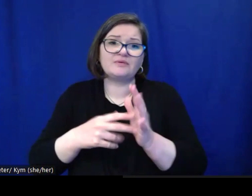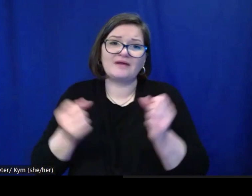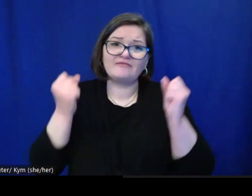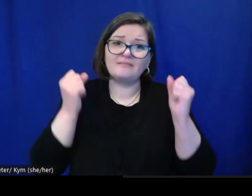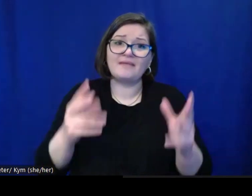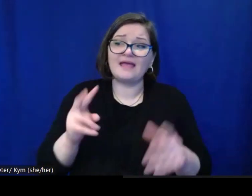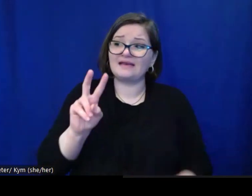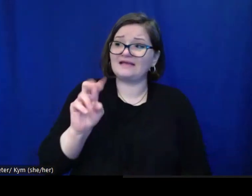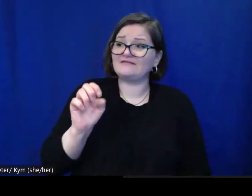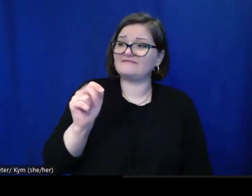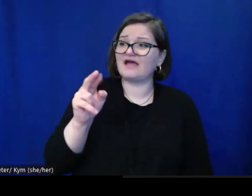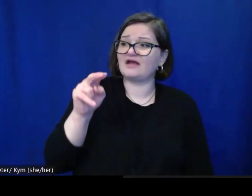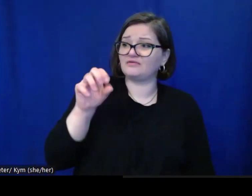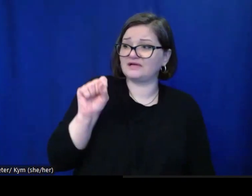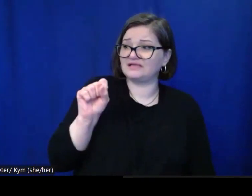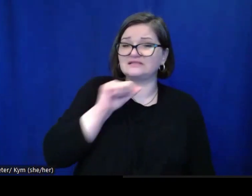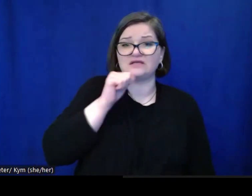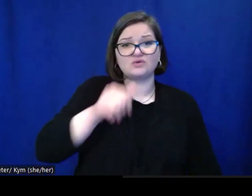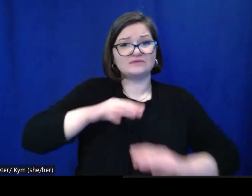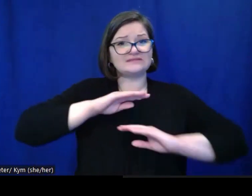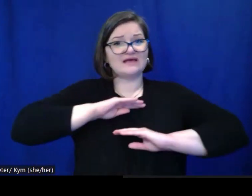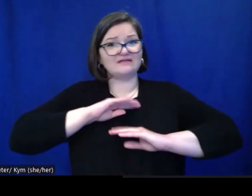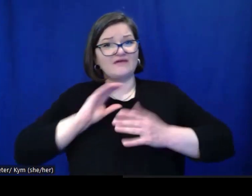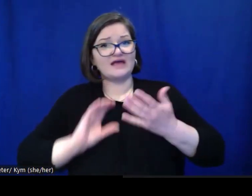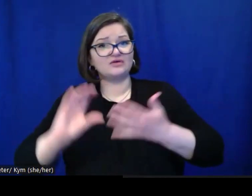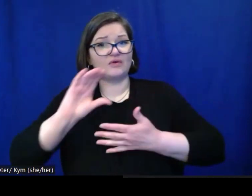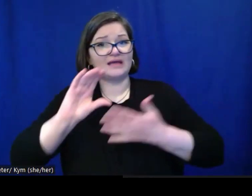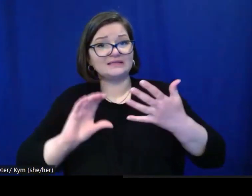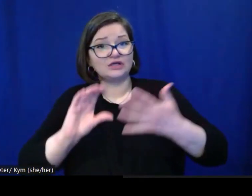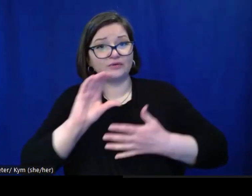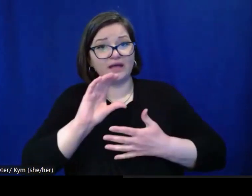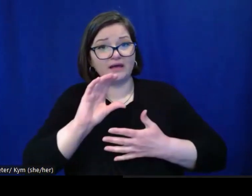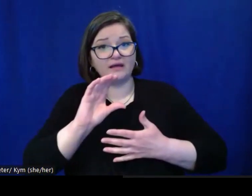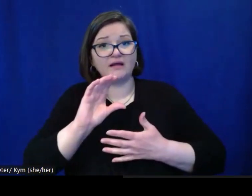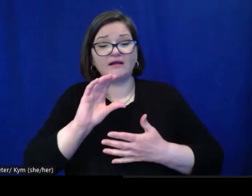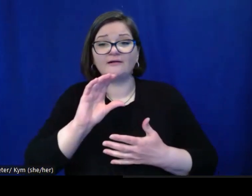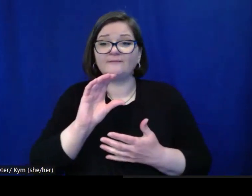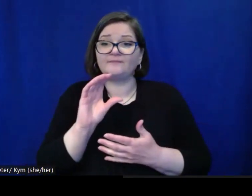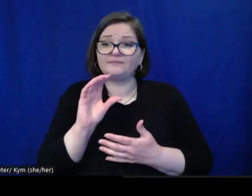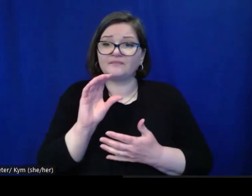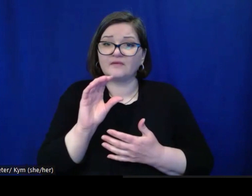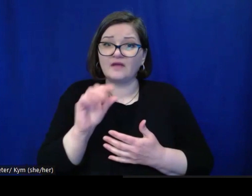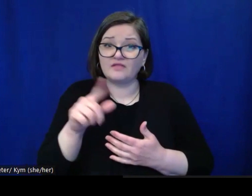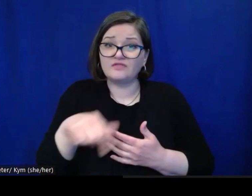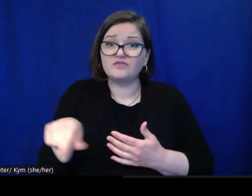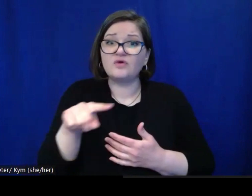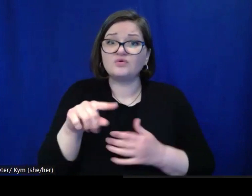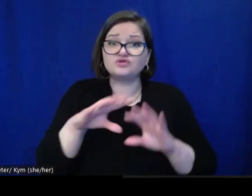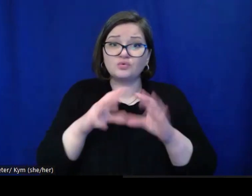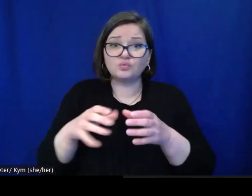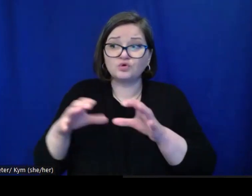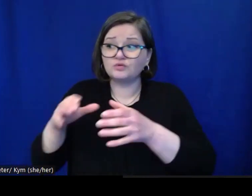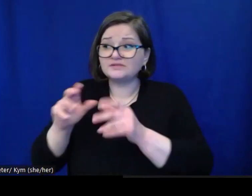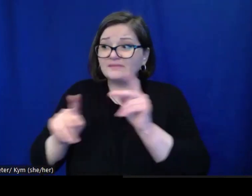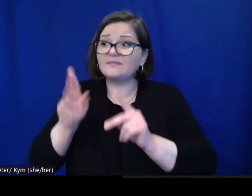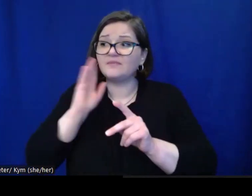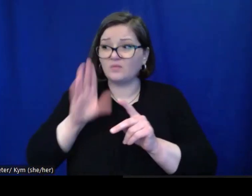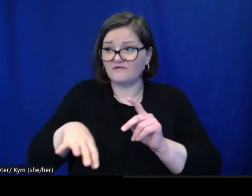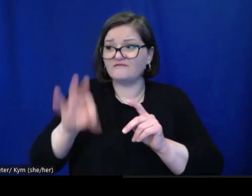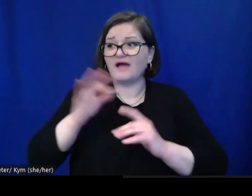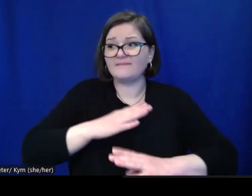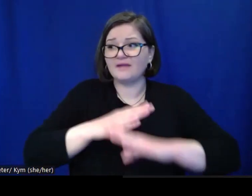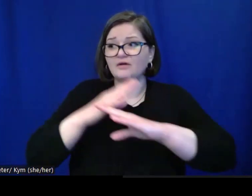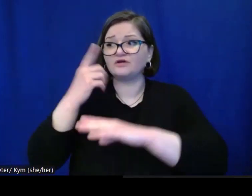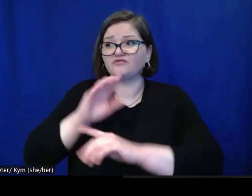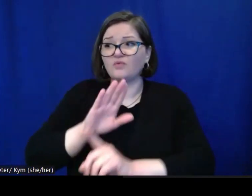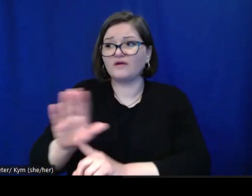our community who don't meet that criteria. And these are pockets of individuals who are going to find barriers in care.